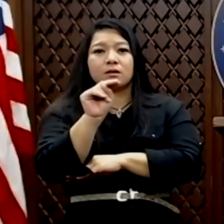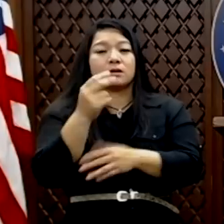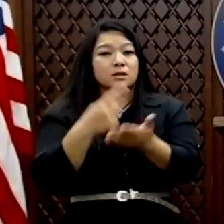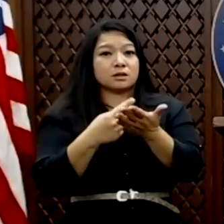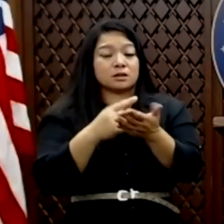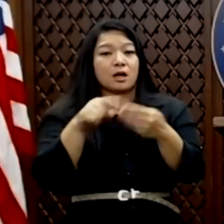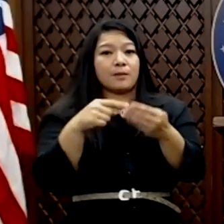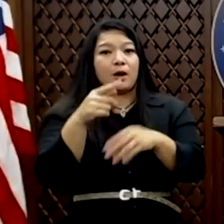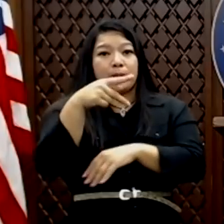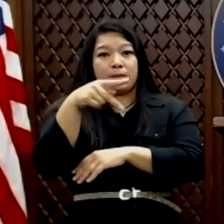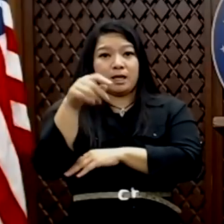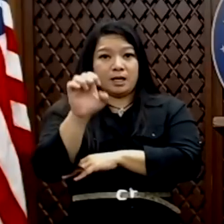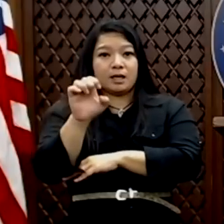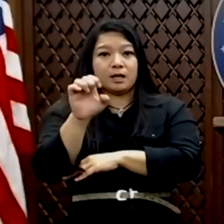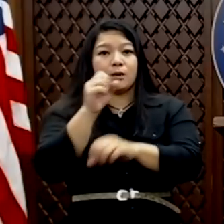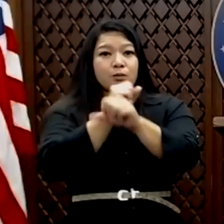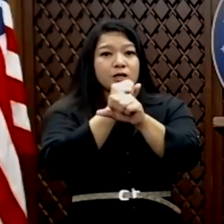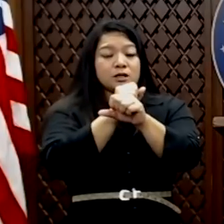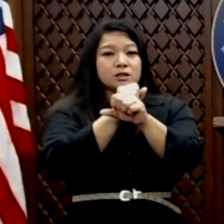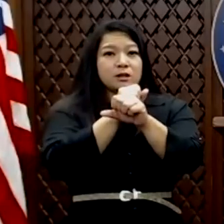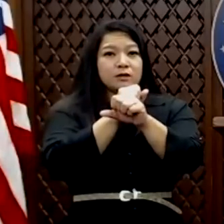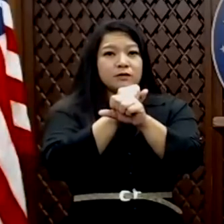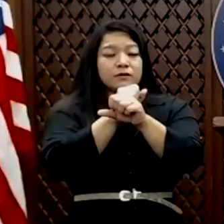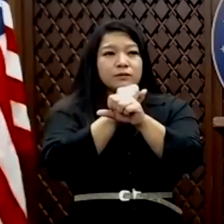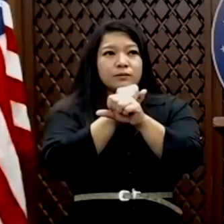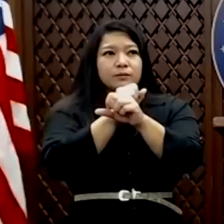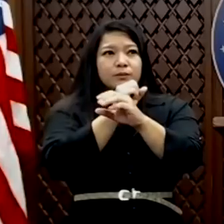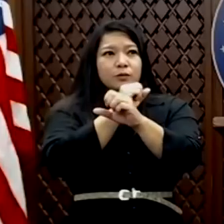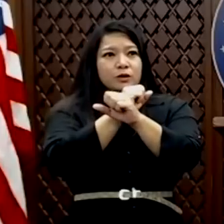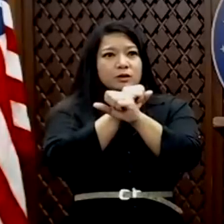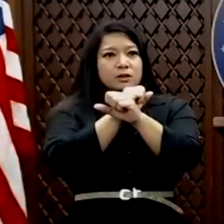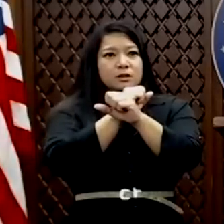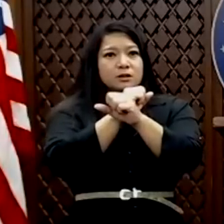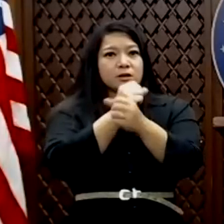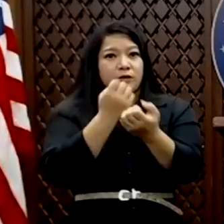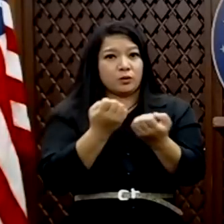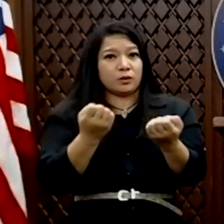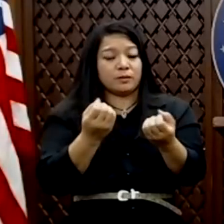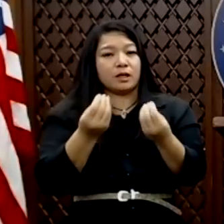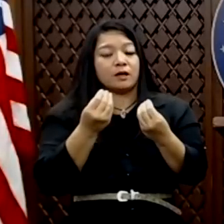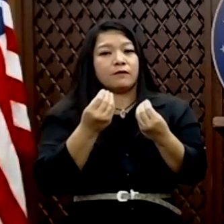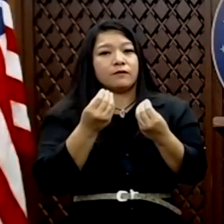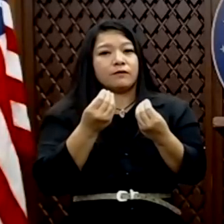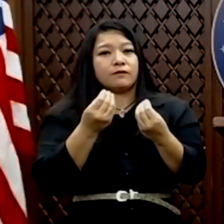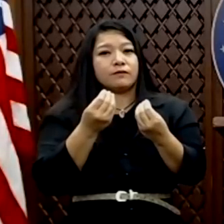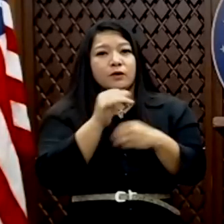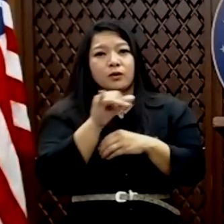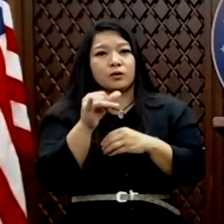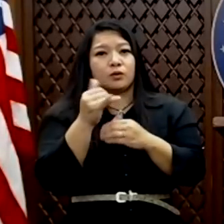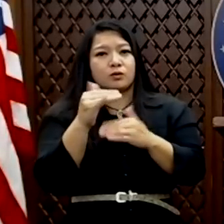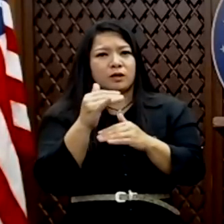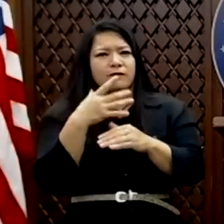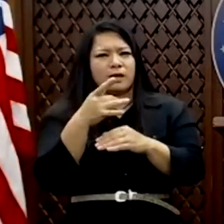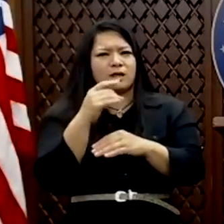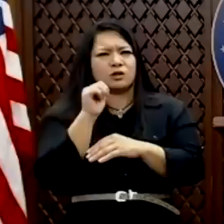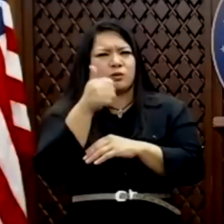PPP, where they are going to give those relief like tomorrow or in